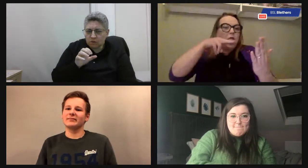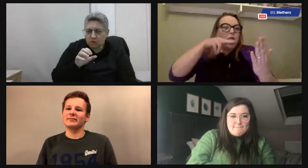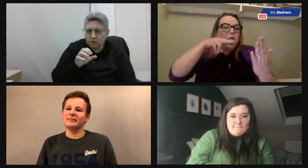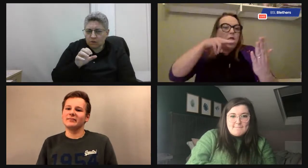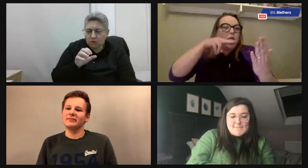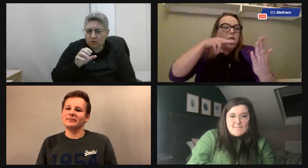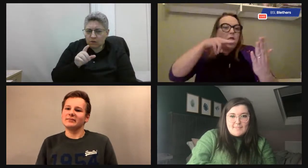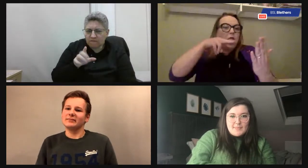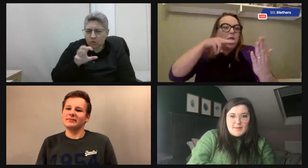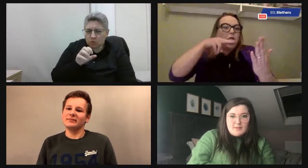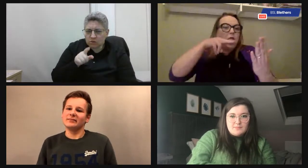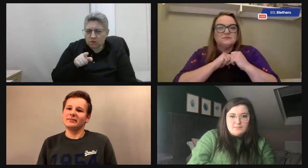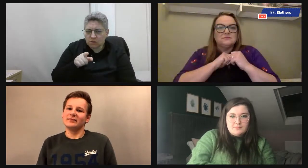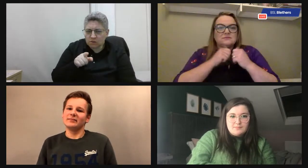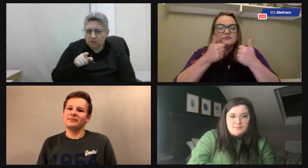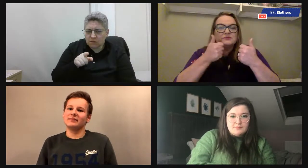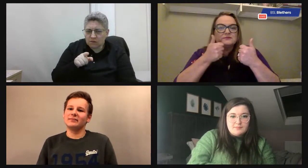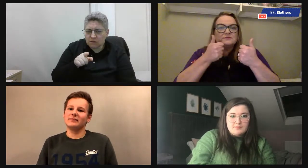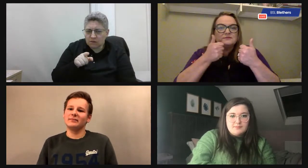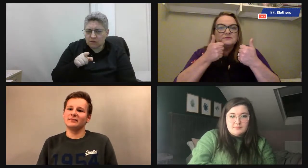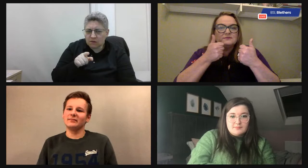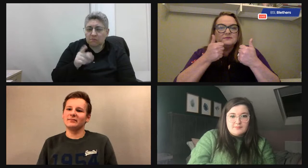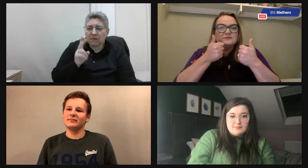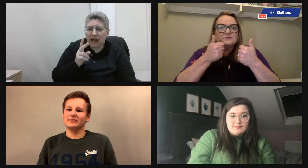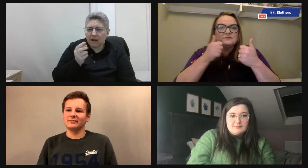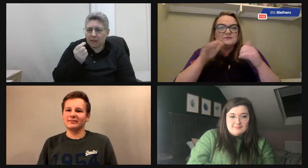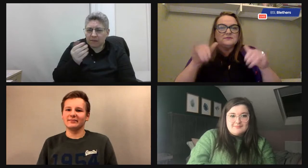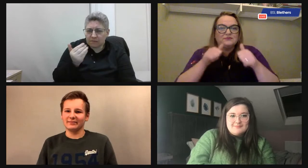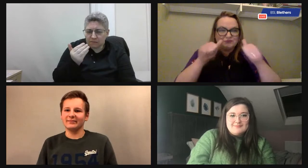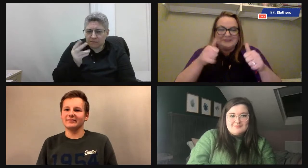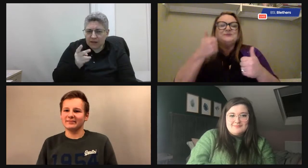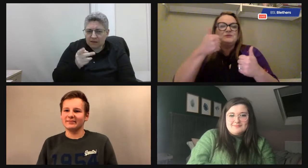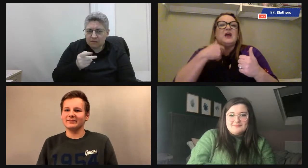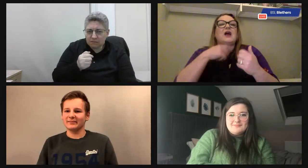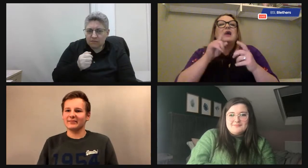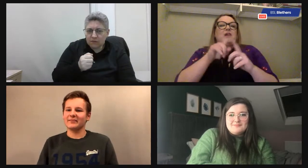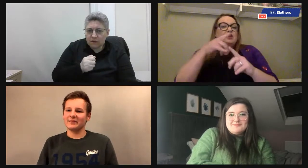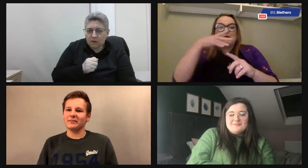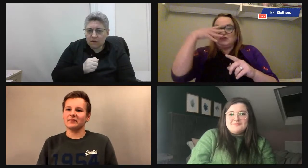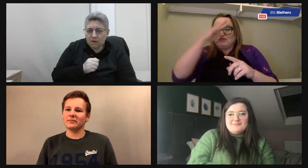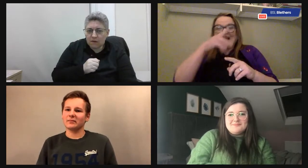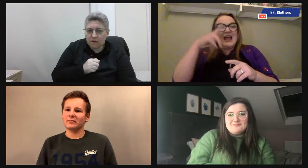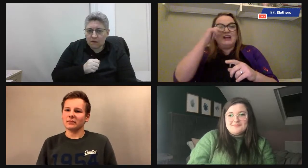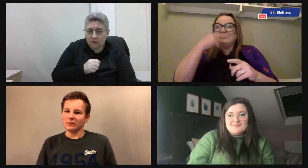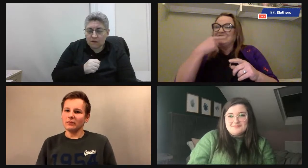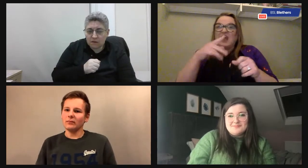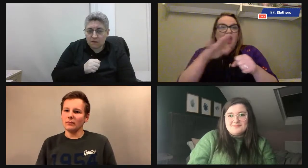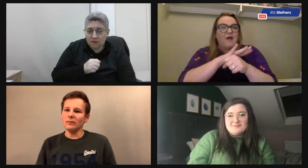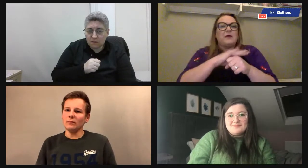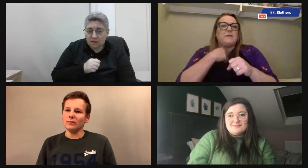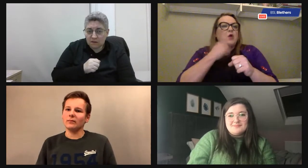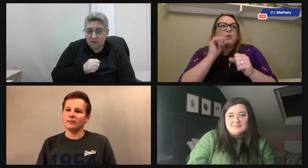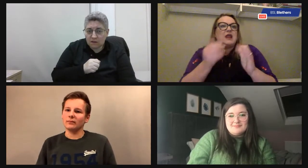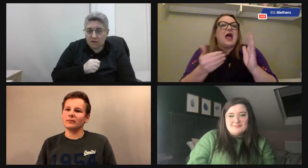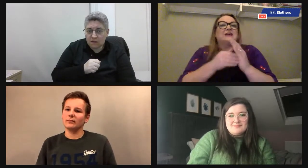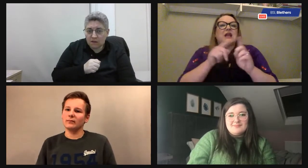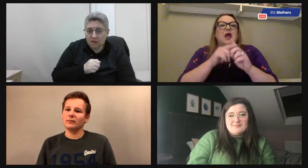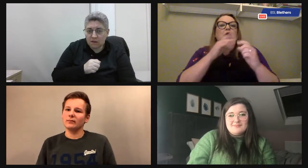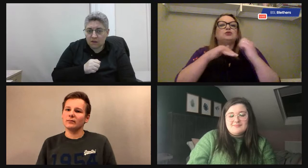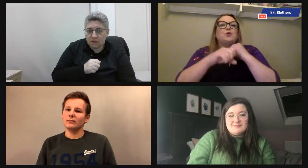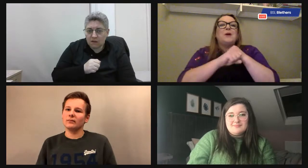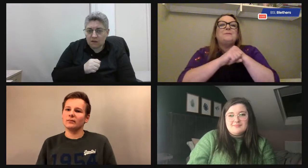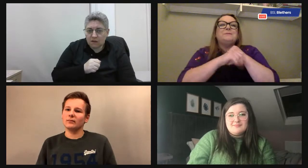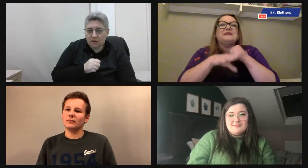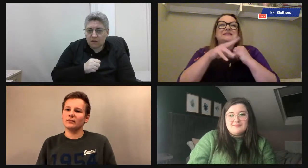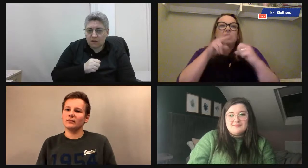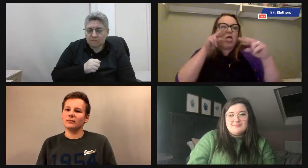Moira. I think you have frozen a little bit. Oh, we got you back. There we are. oh, sorry. Go ahead again. As I says, Kristers